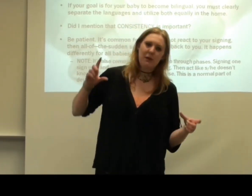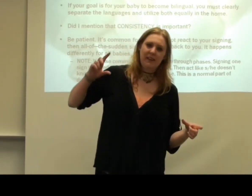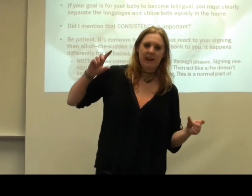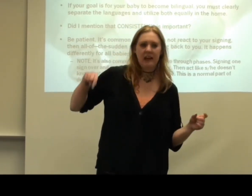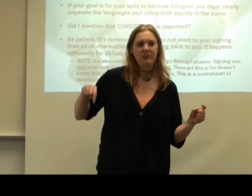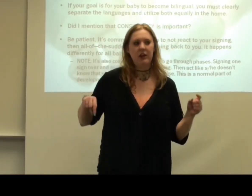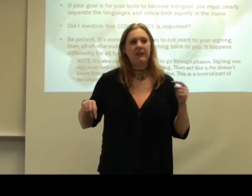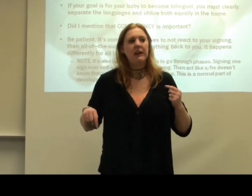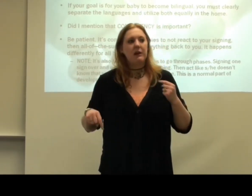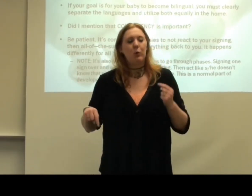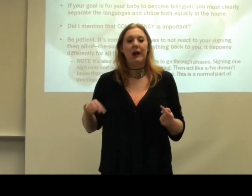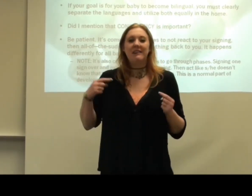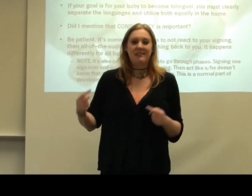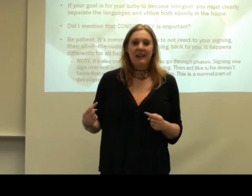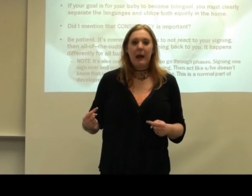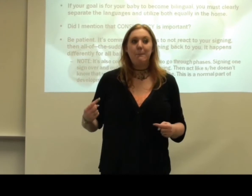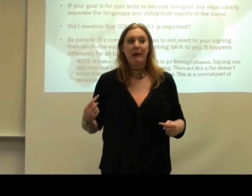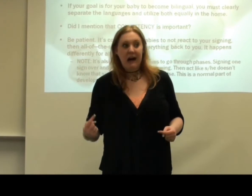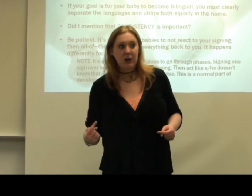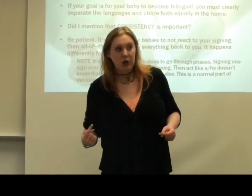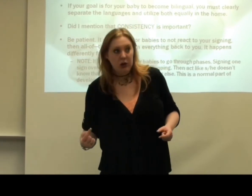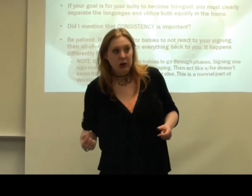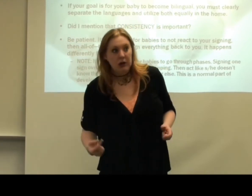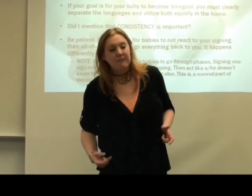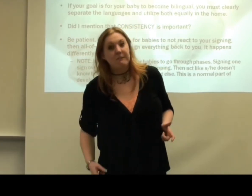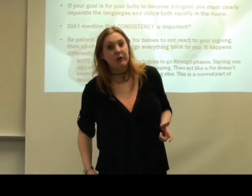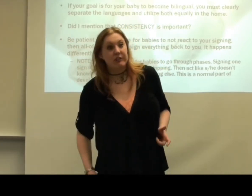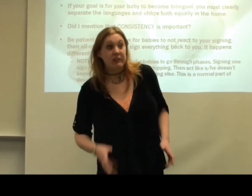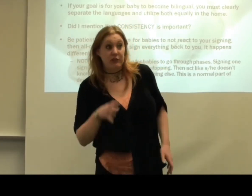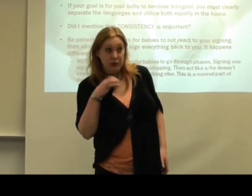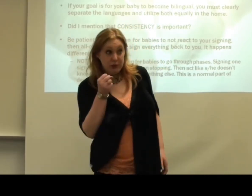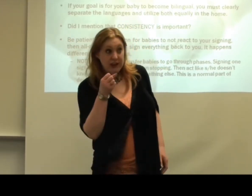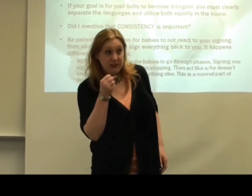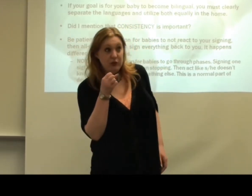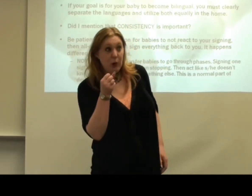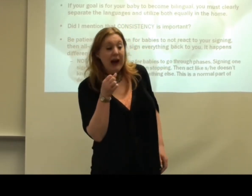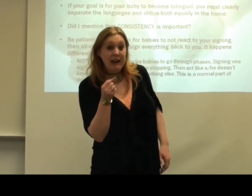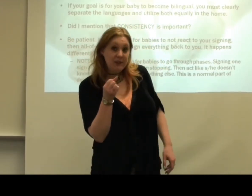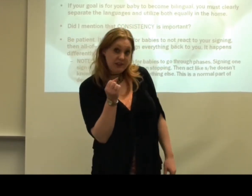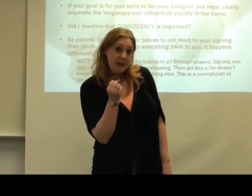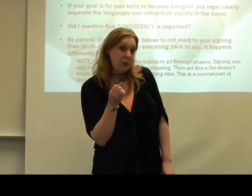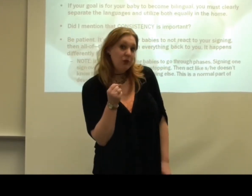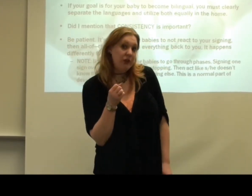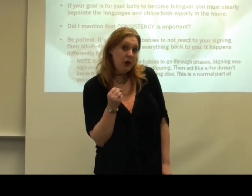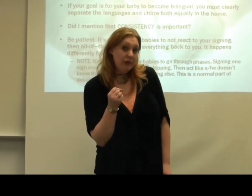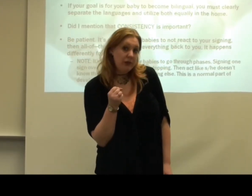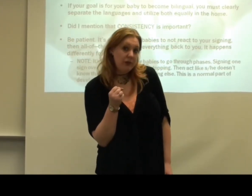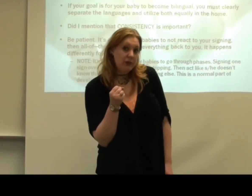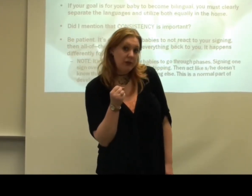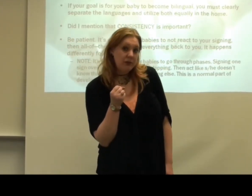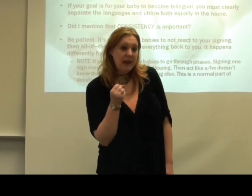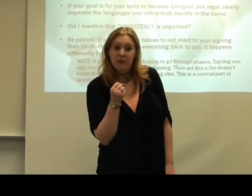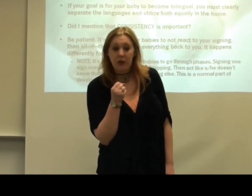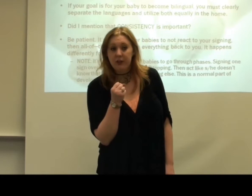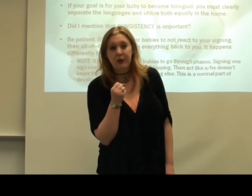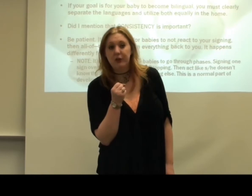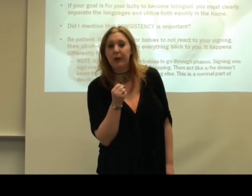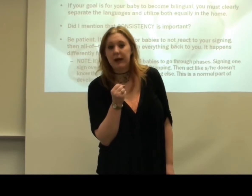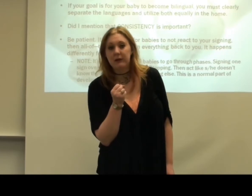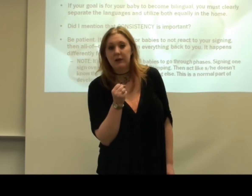make the connection of, when I say bottle versus do this, do I get the same result? That's all that they're doing.